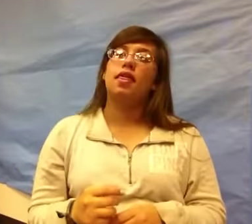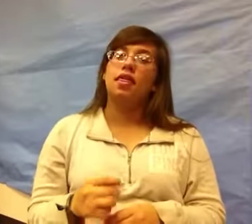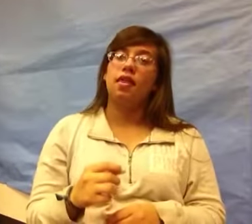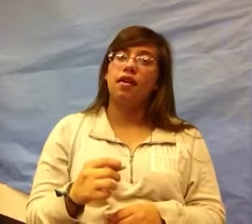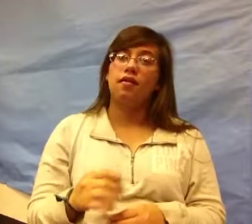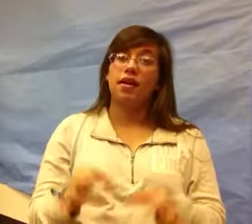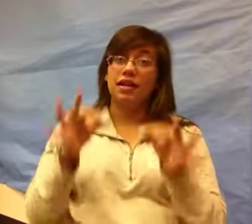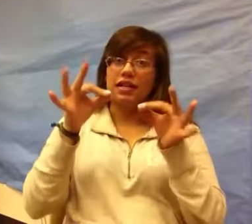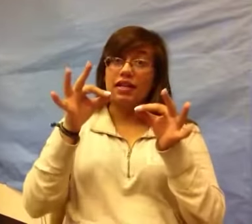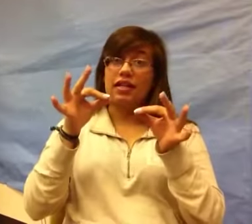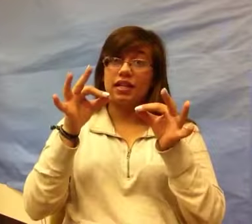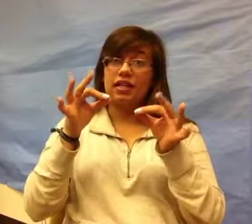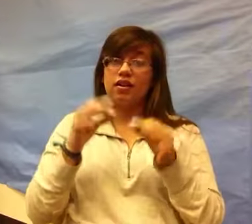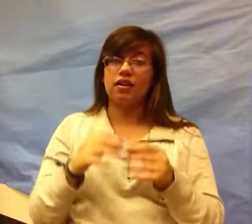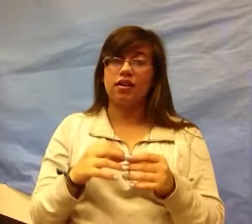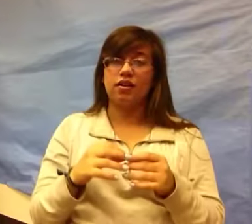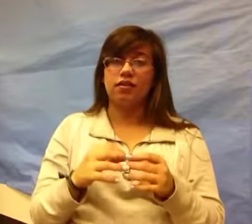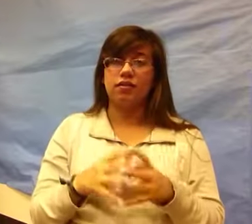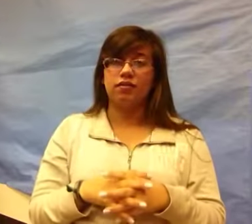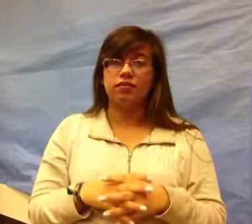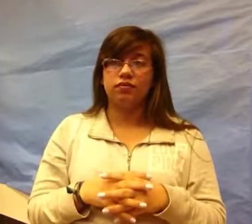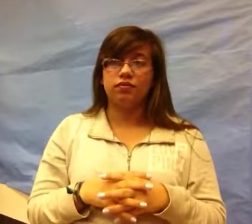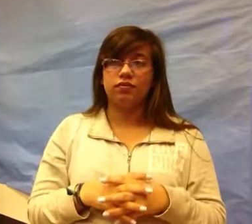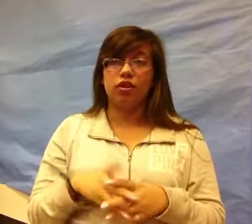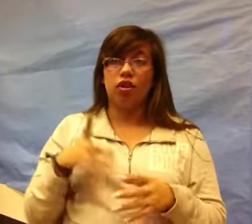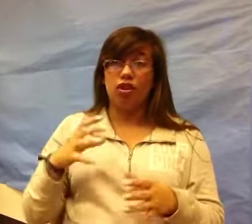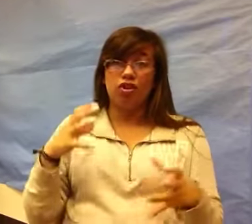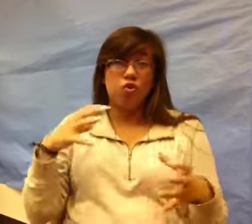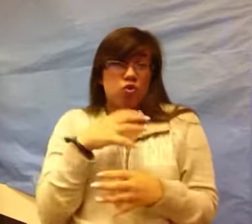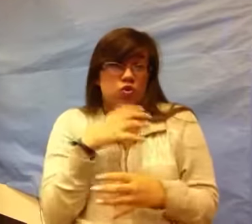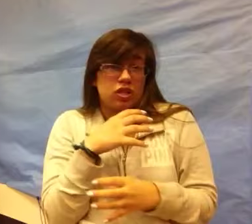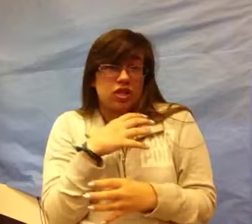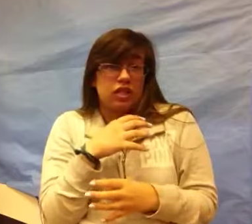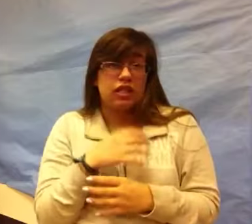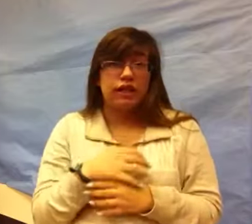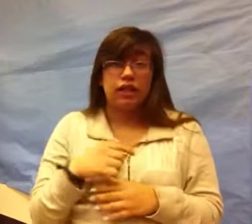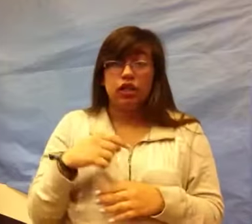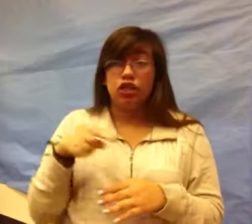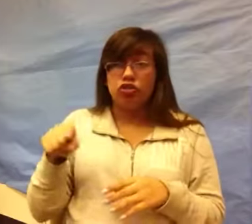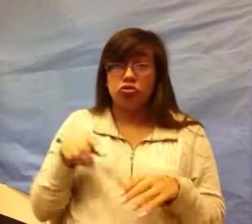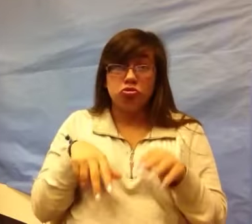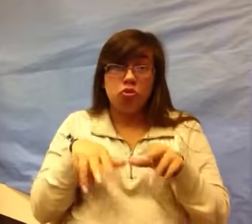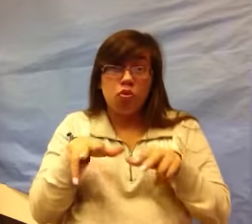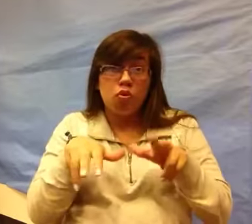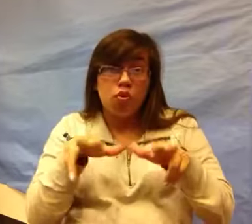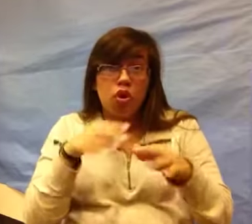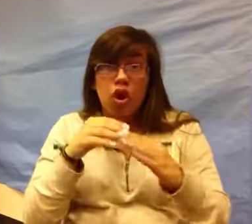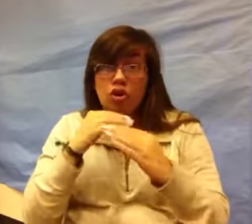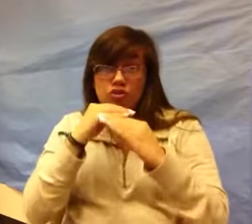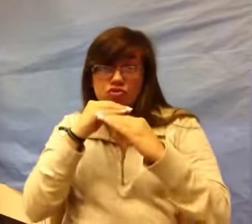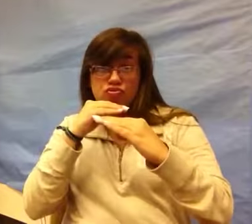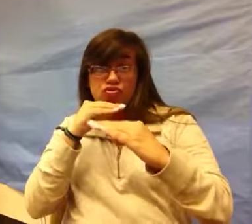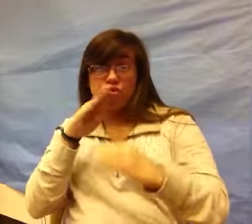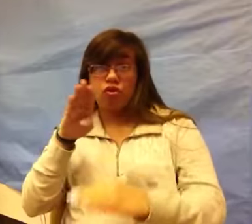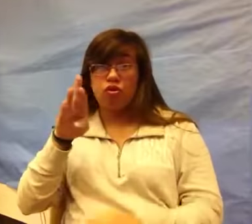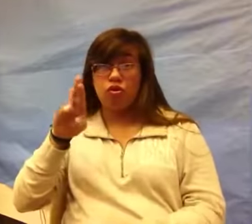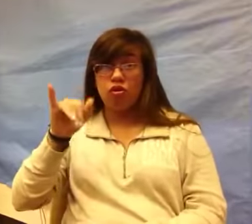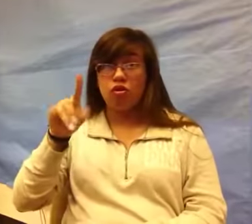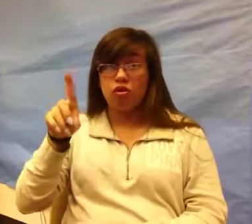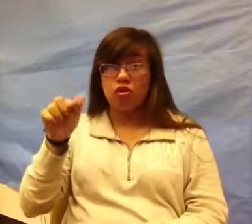that if you get scared, if you're walking across a shaky bridge and you're scared, your heart's racing, you're feeling kind